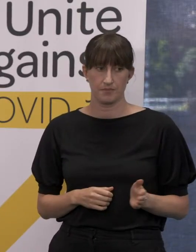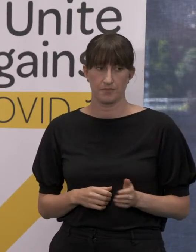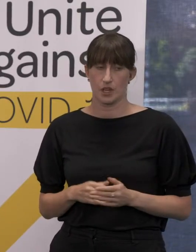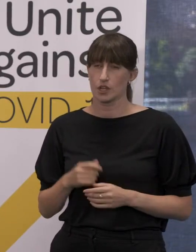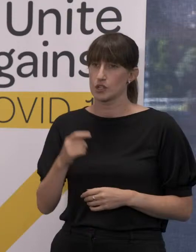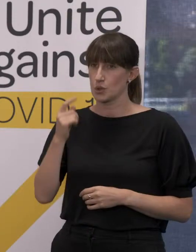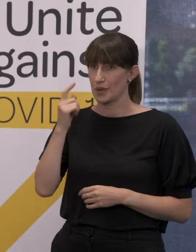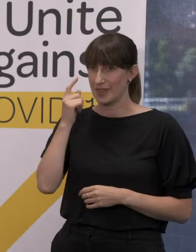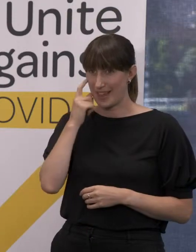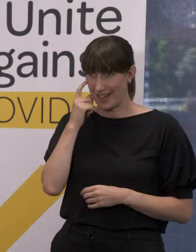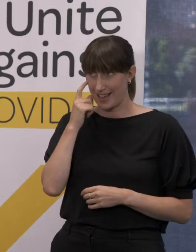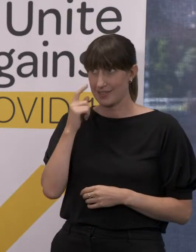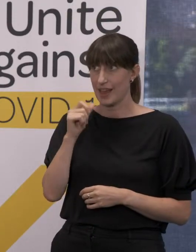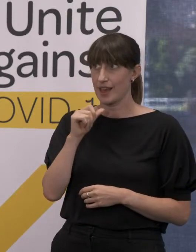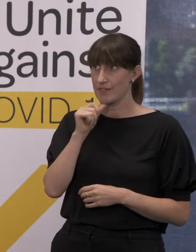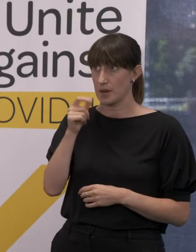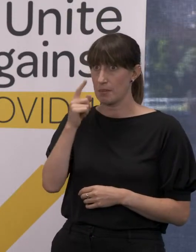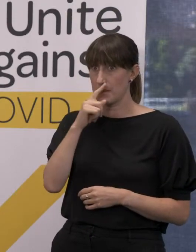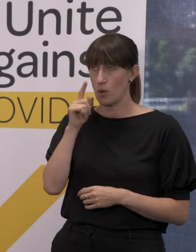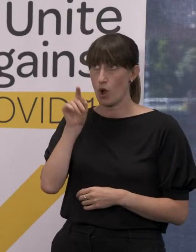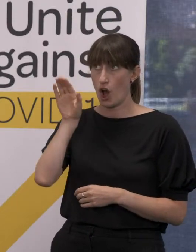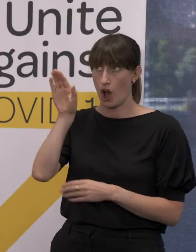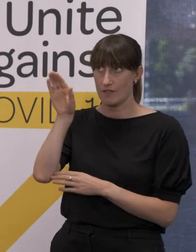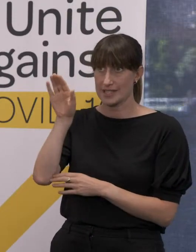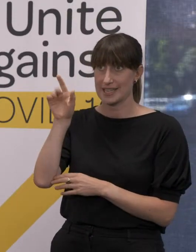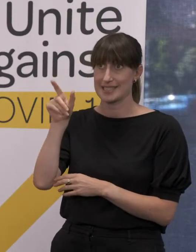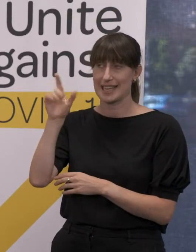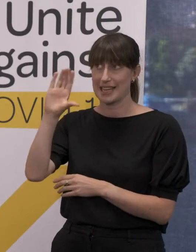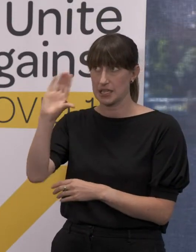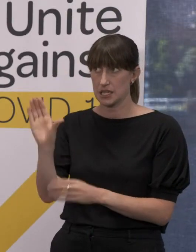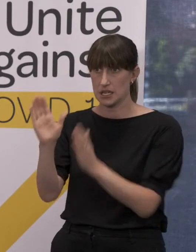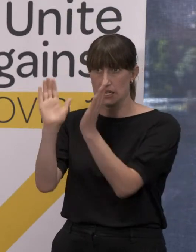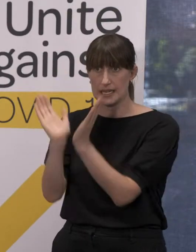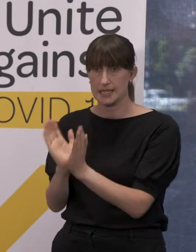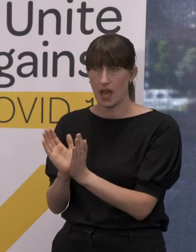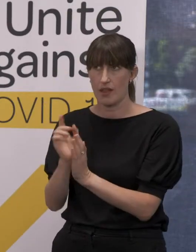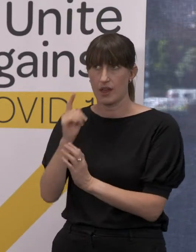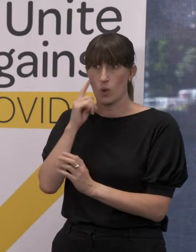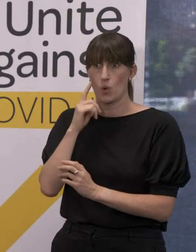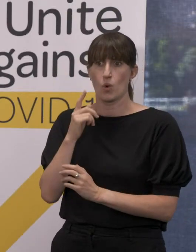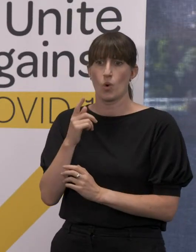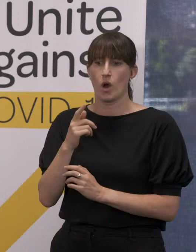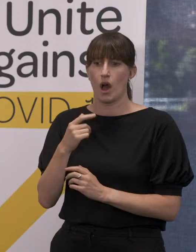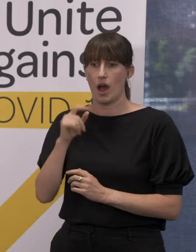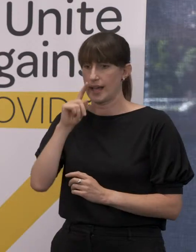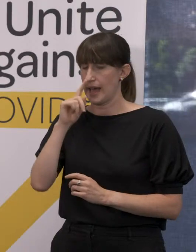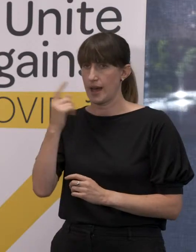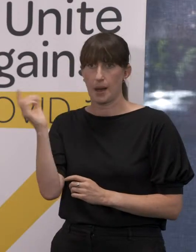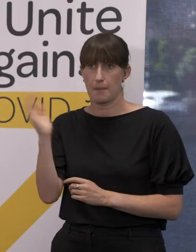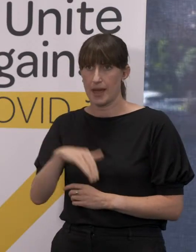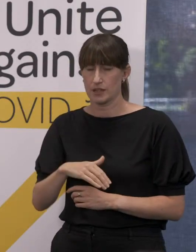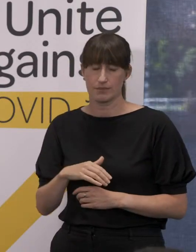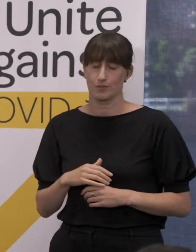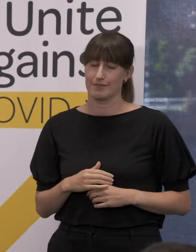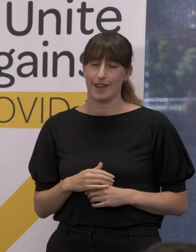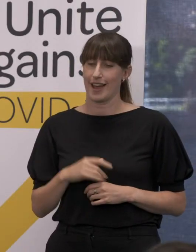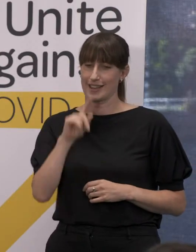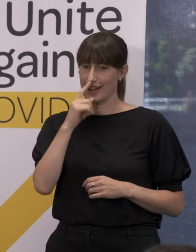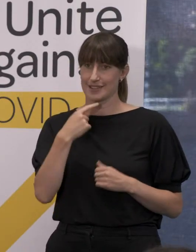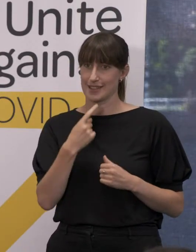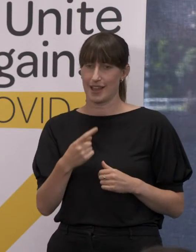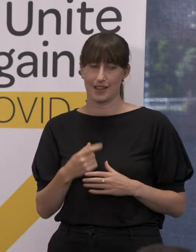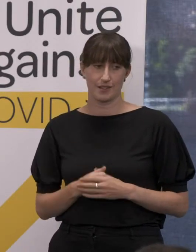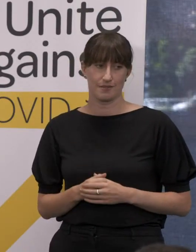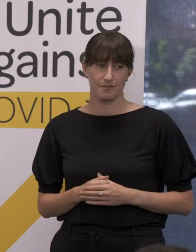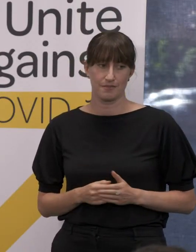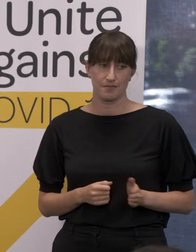today? I don't want to preempt the decisions the government will take, and the Prime Minister will make announcements about that. The 24-year-old, I mean, are you